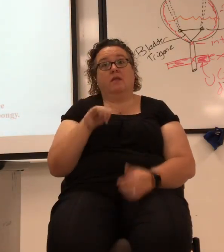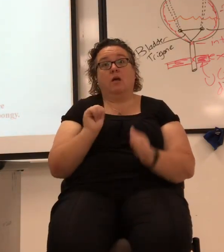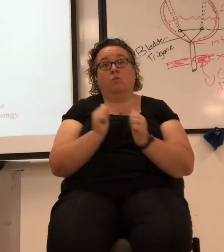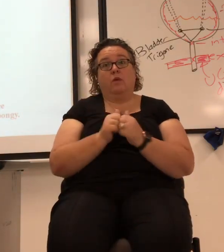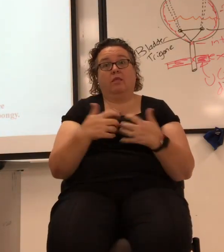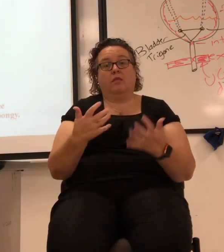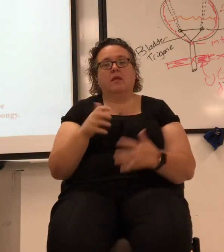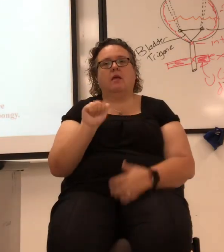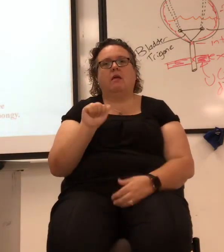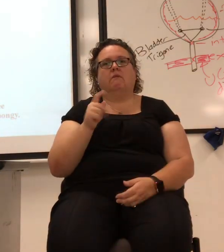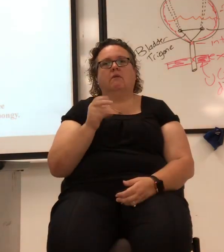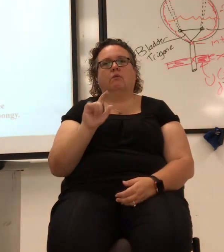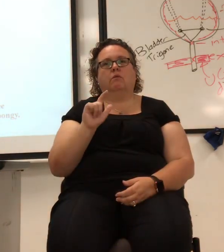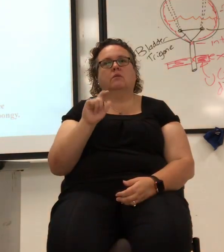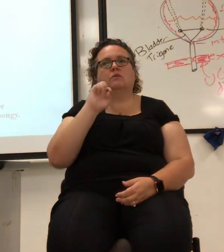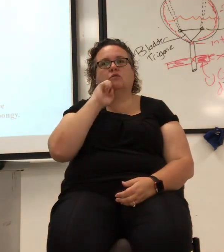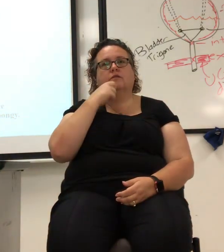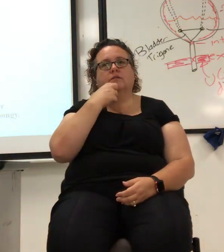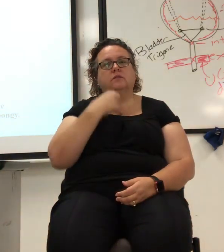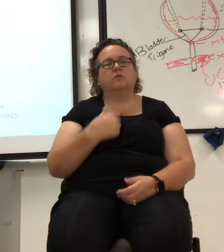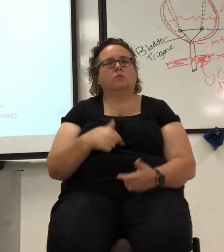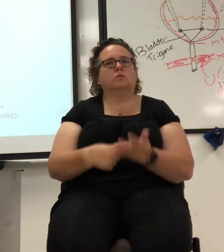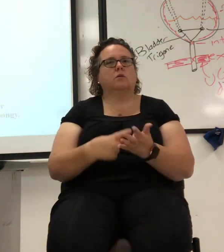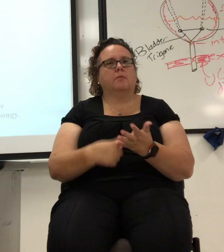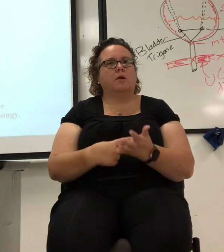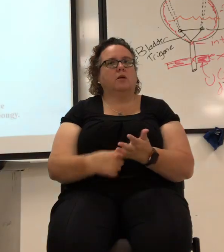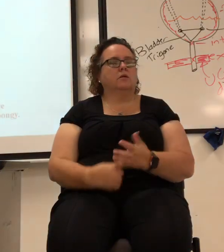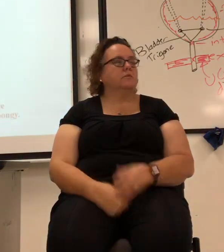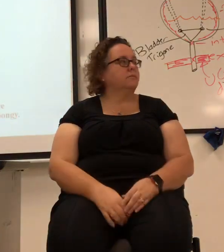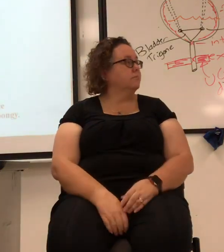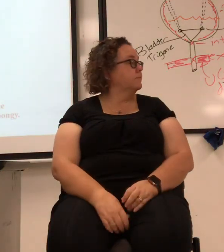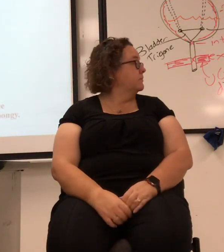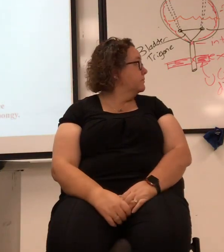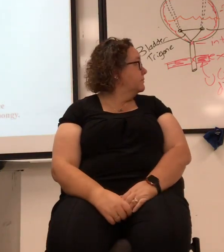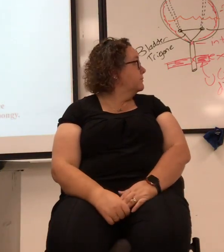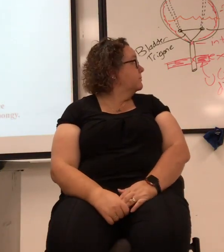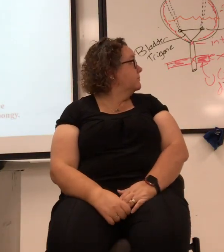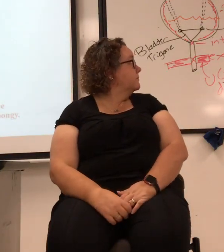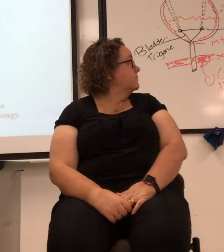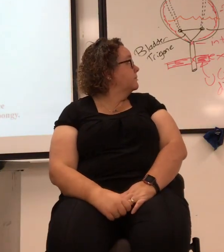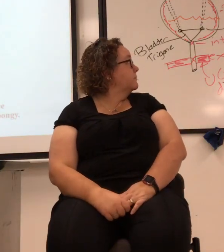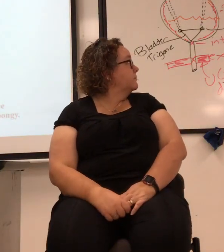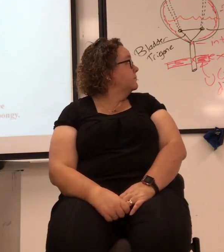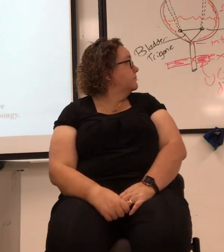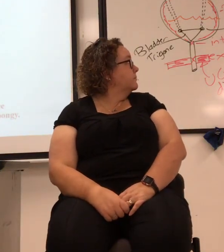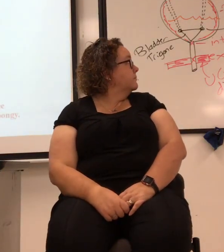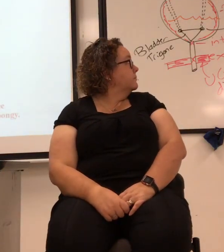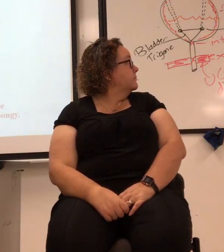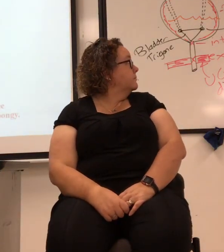So what happens is as you fill, you start to feel